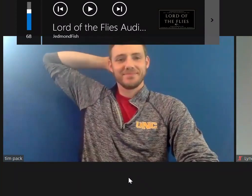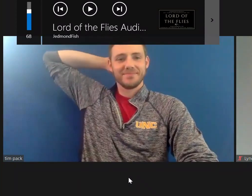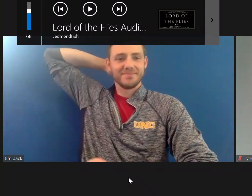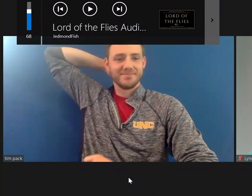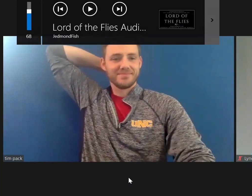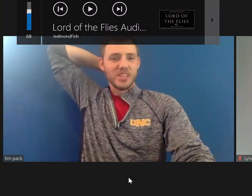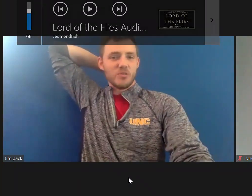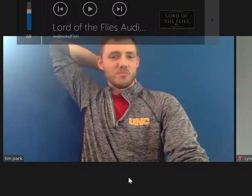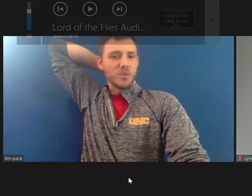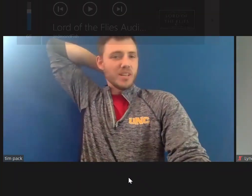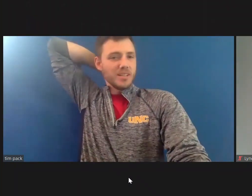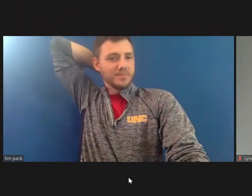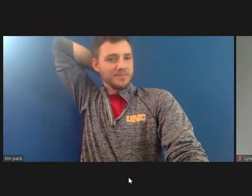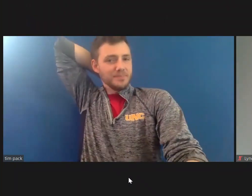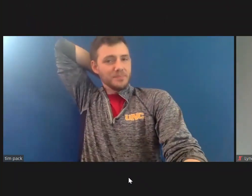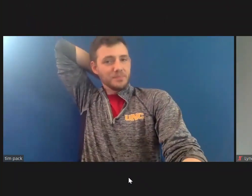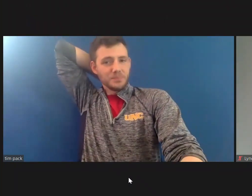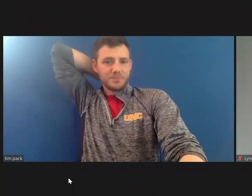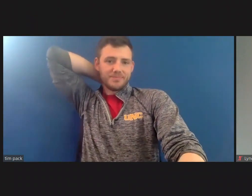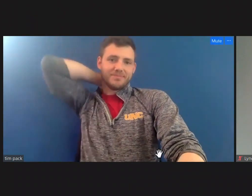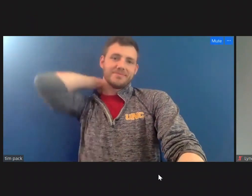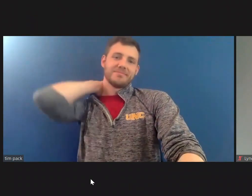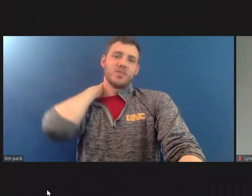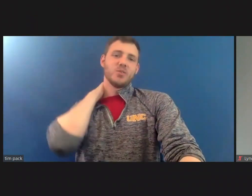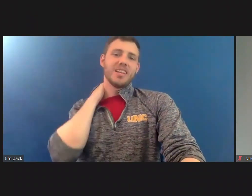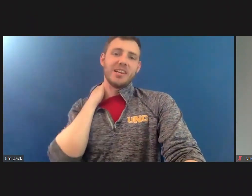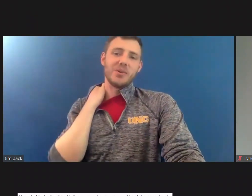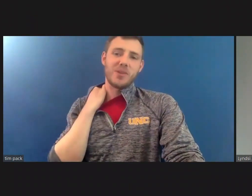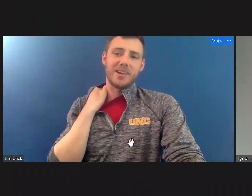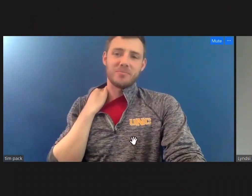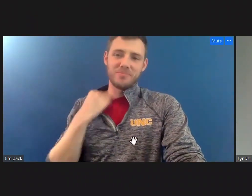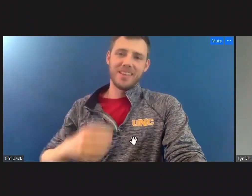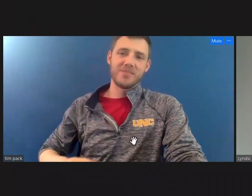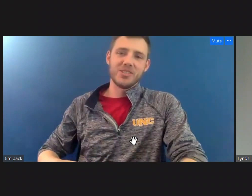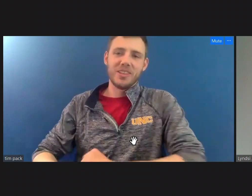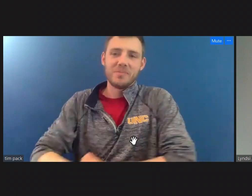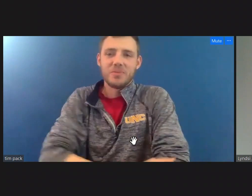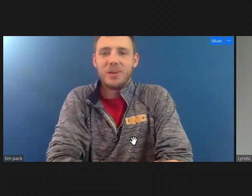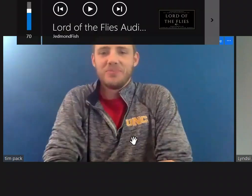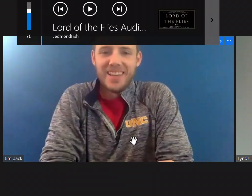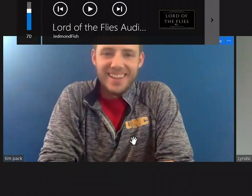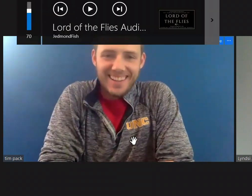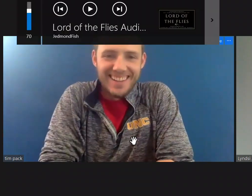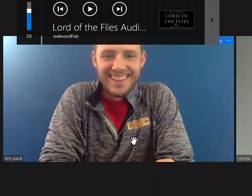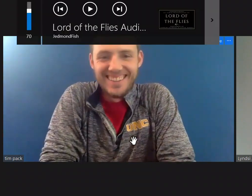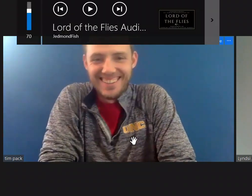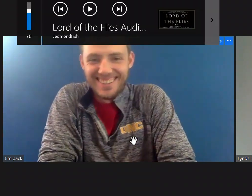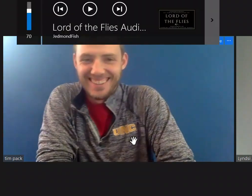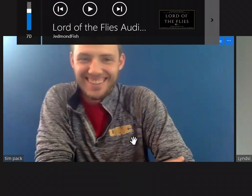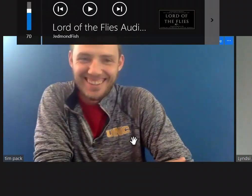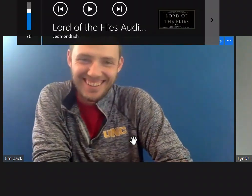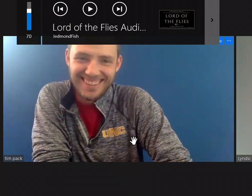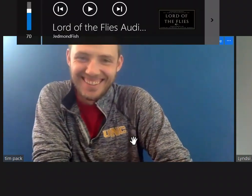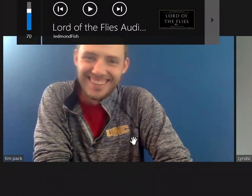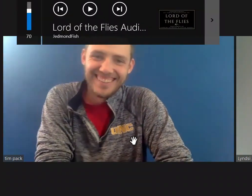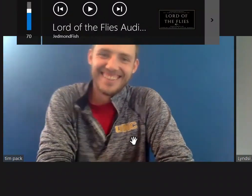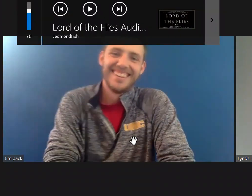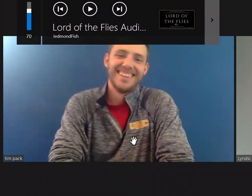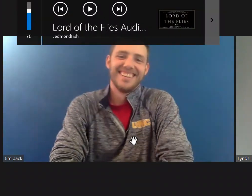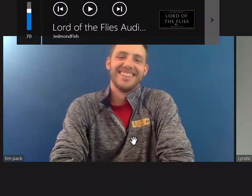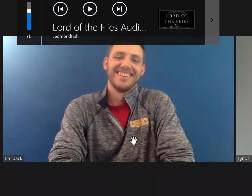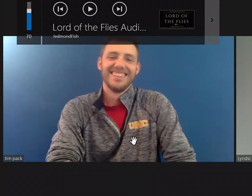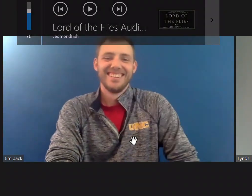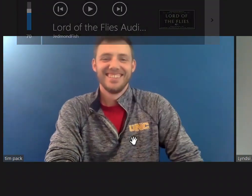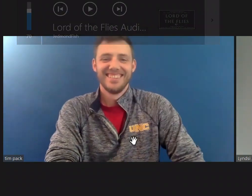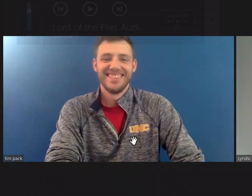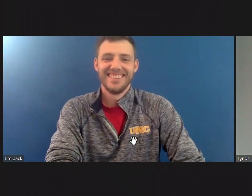right? You're muted. Oh. You said I know, right? I read your lips, but my lips. Yeah, that